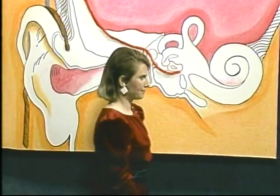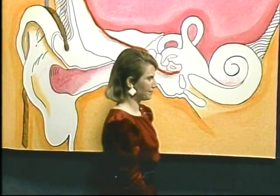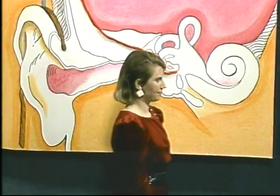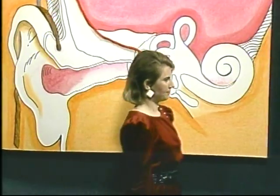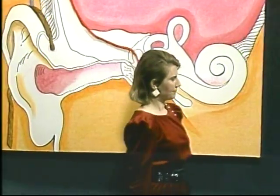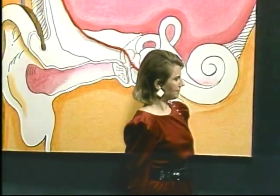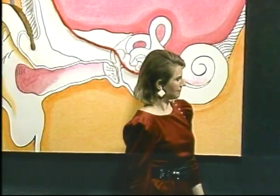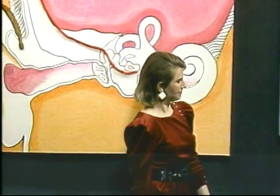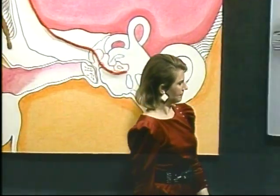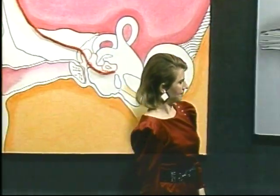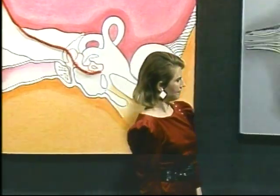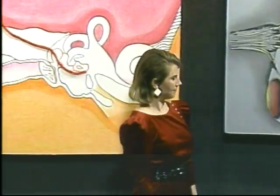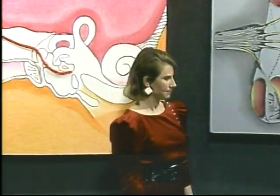Let's look at the cross-section.